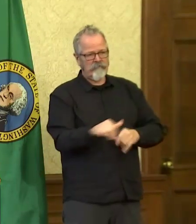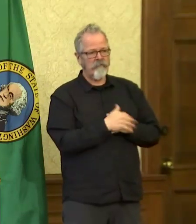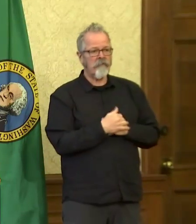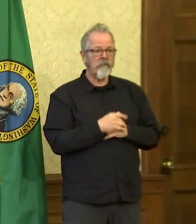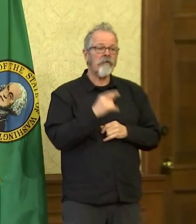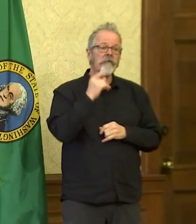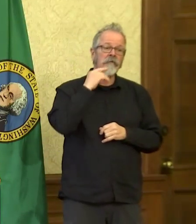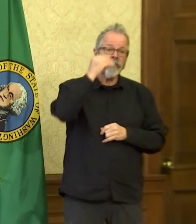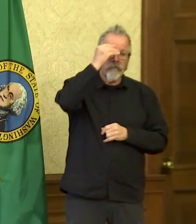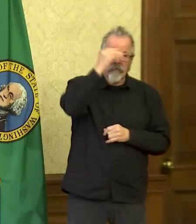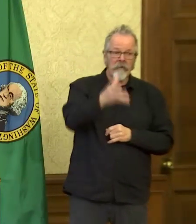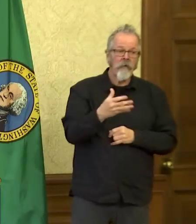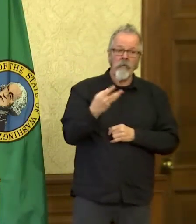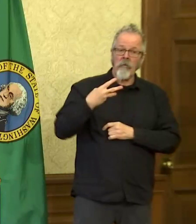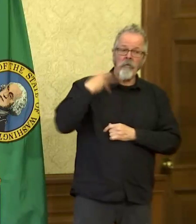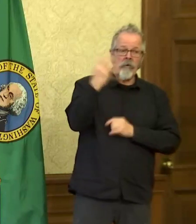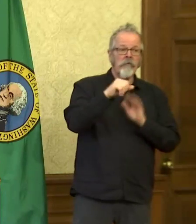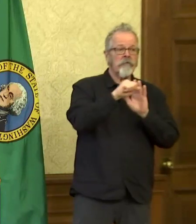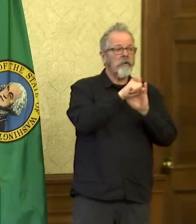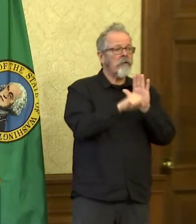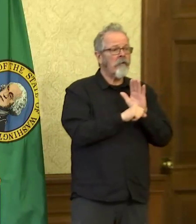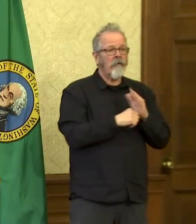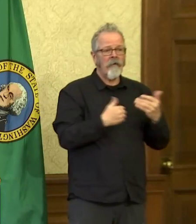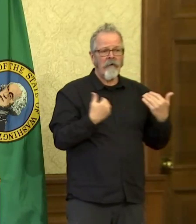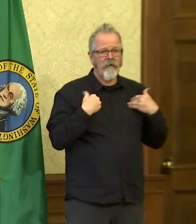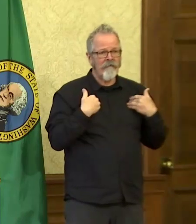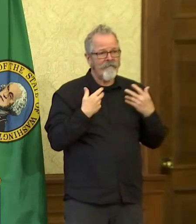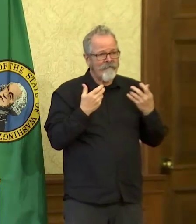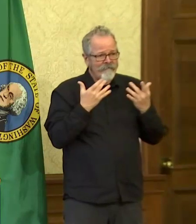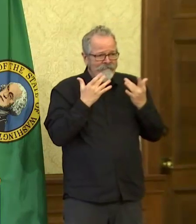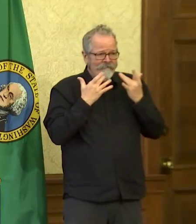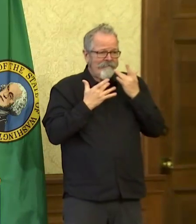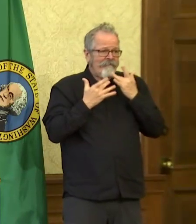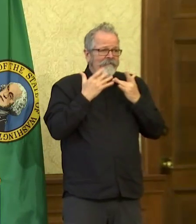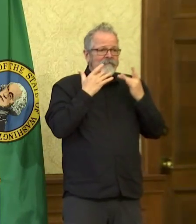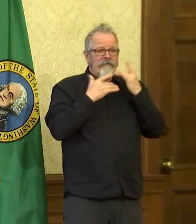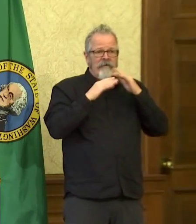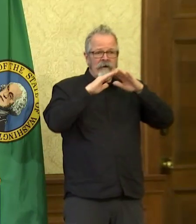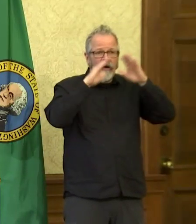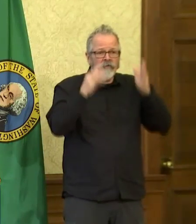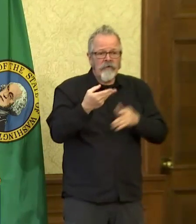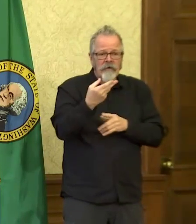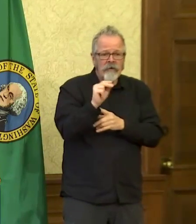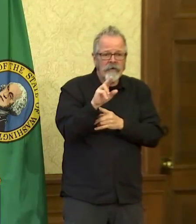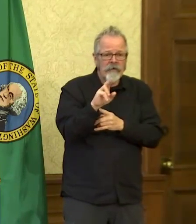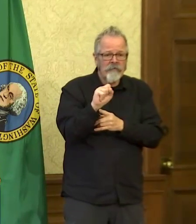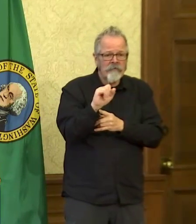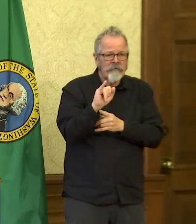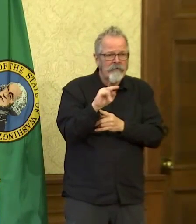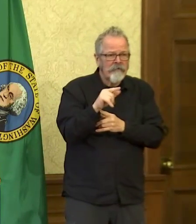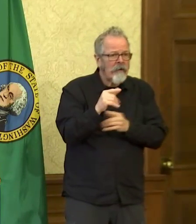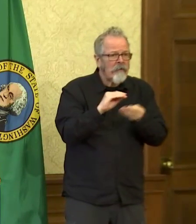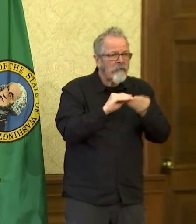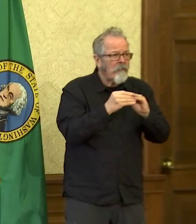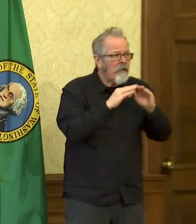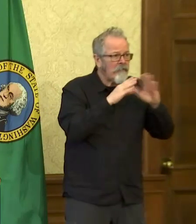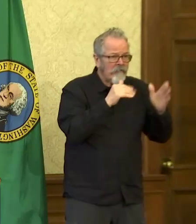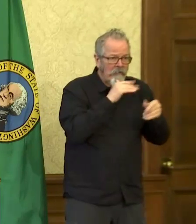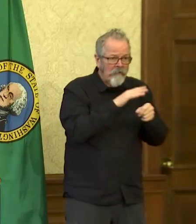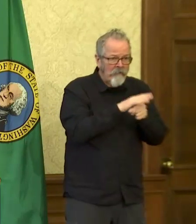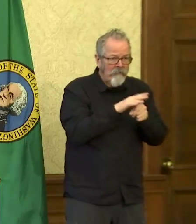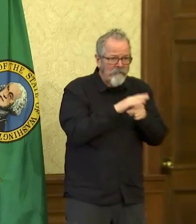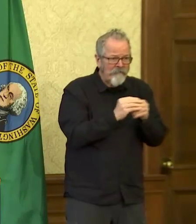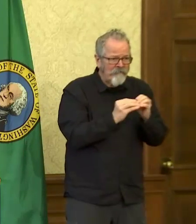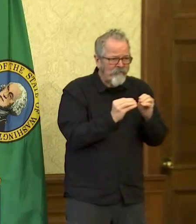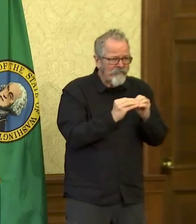are about 200,000 units short in the state of Washington of meeting the needs of housing in our state's population. And the